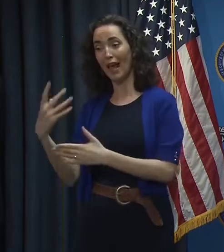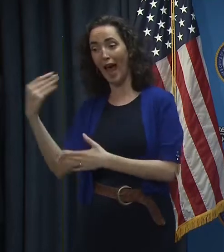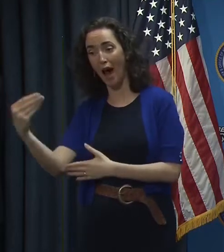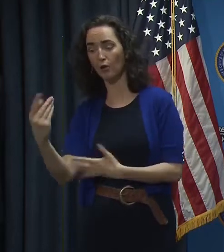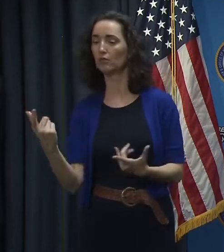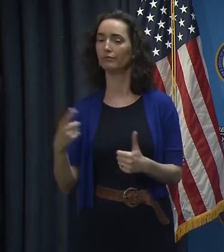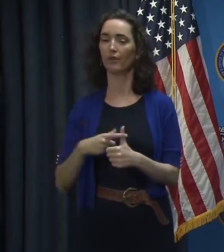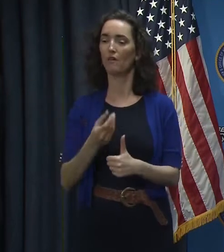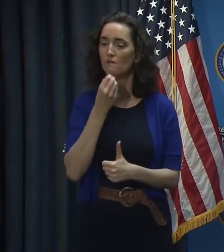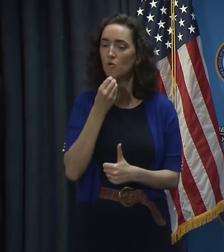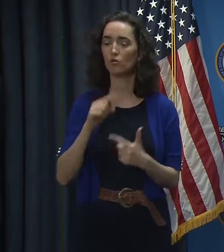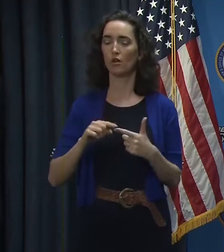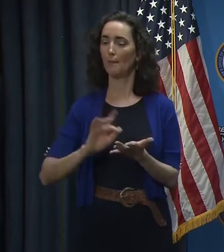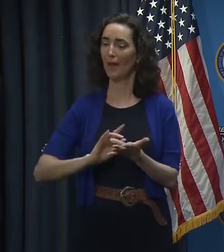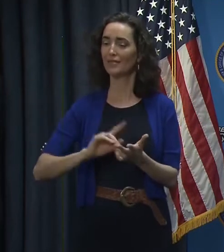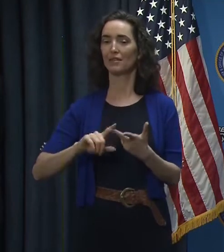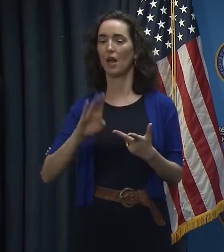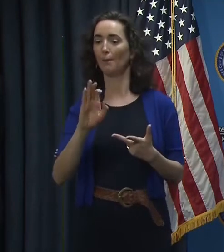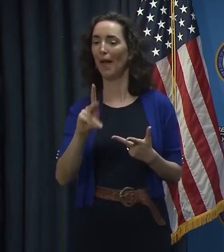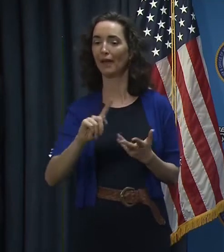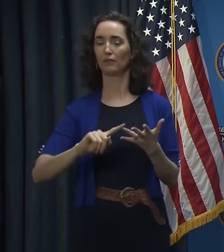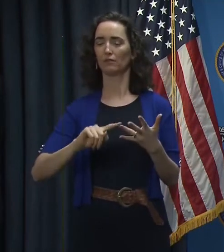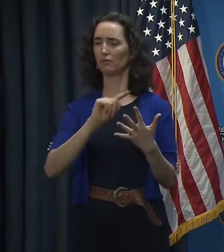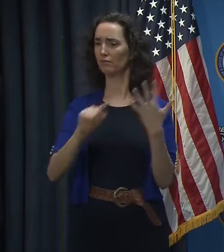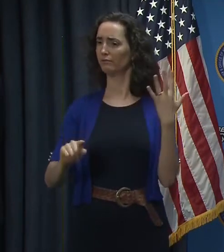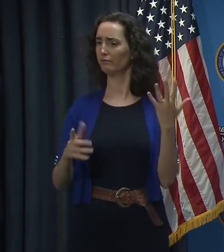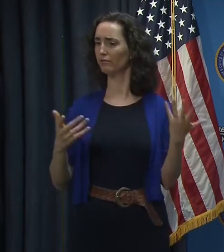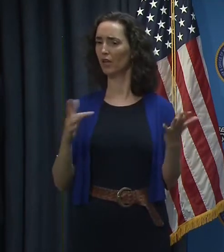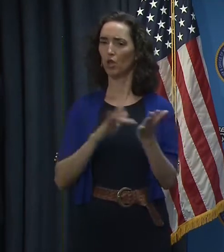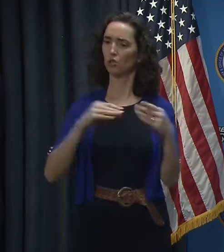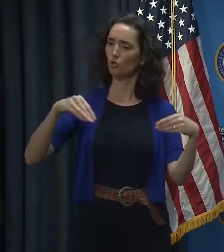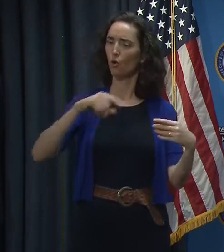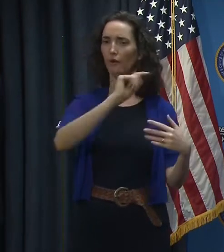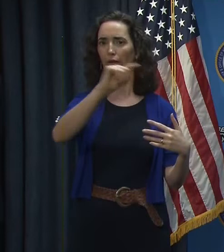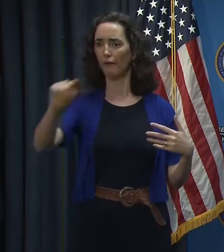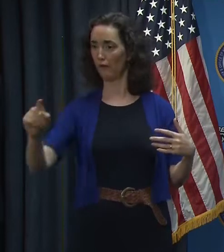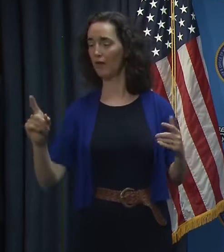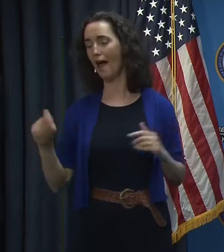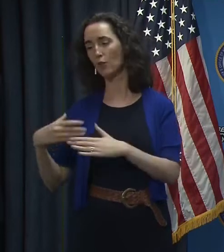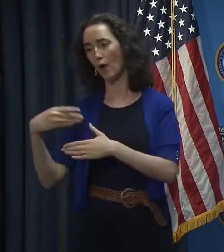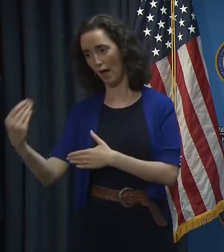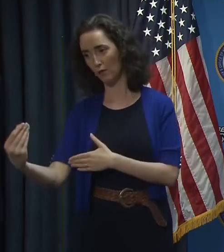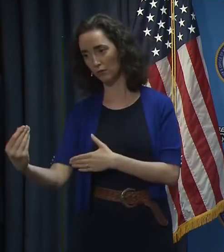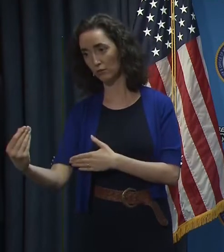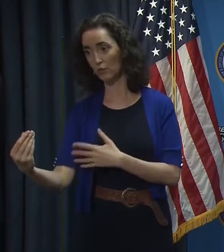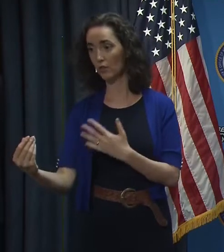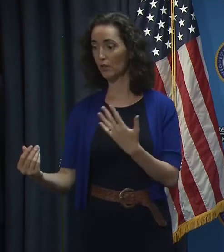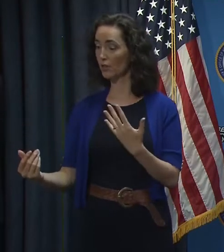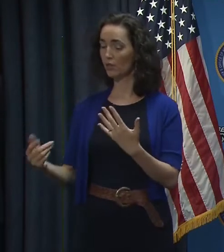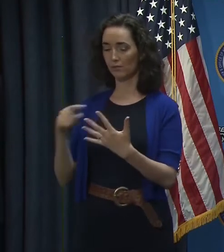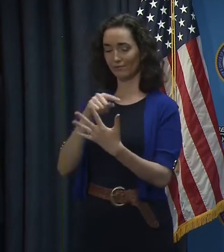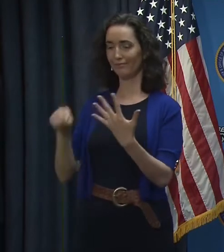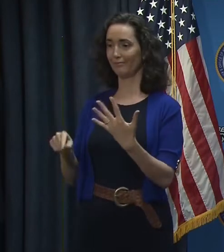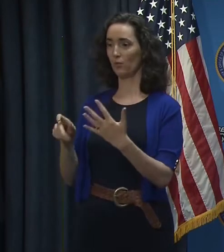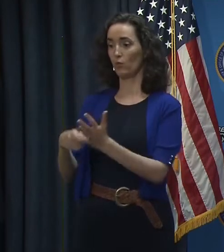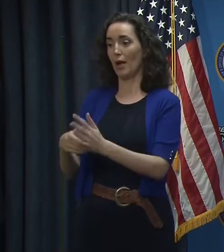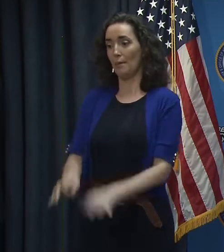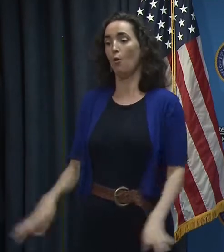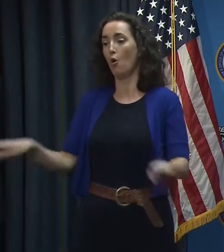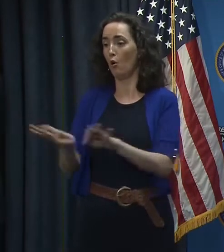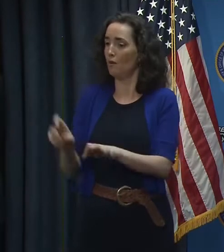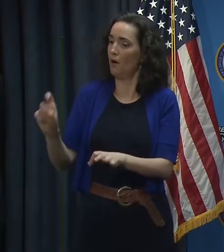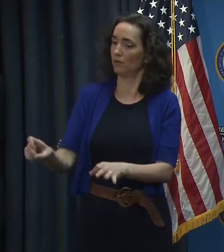food, to get prescription drugs, to go to the bank, go to the drugstore, those sorts of things. And all of those things were deemed essential.